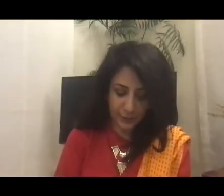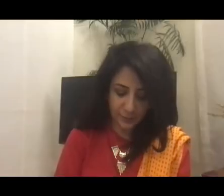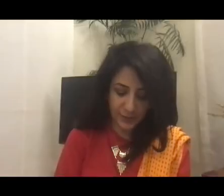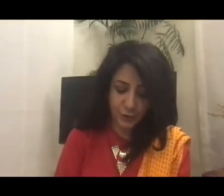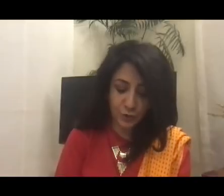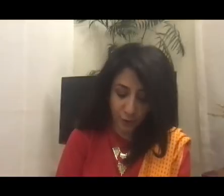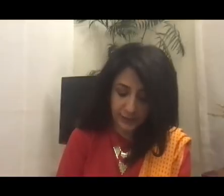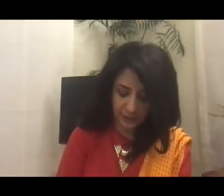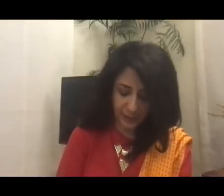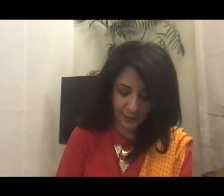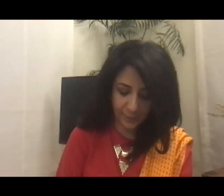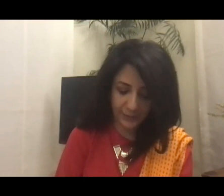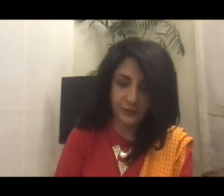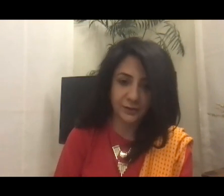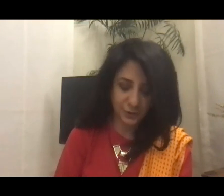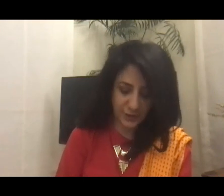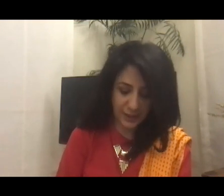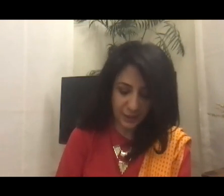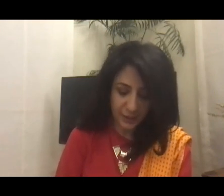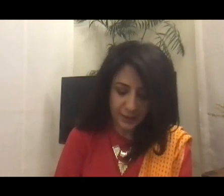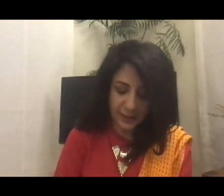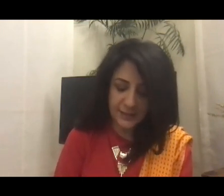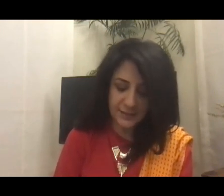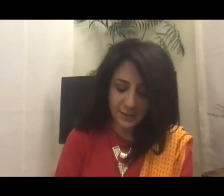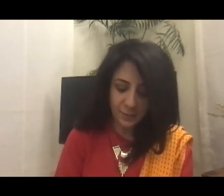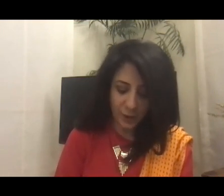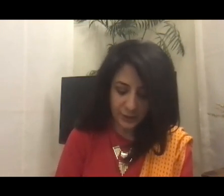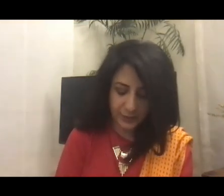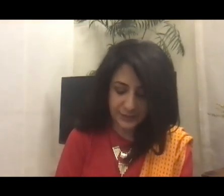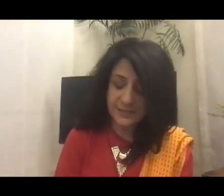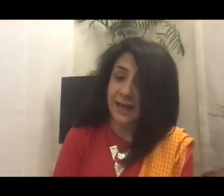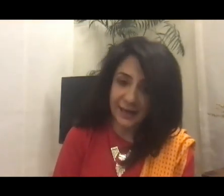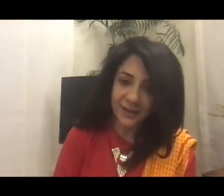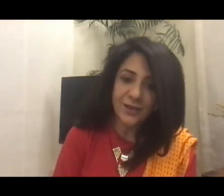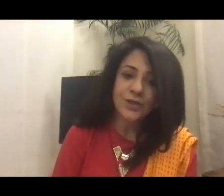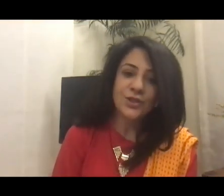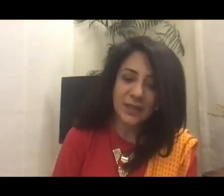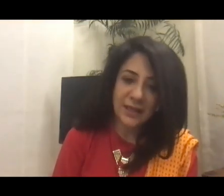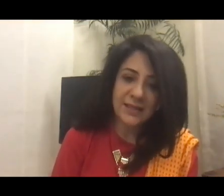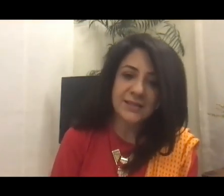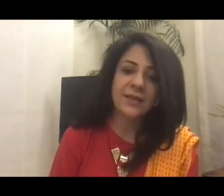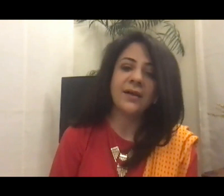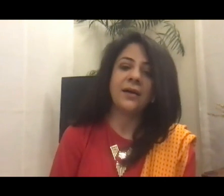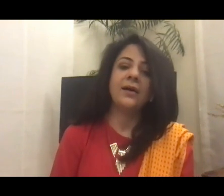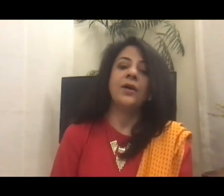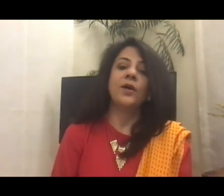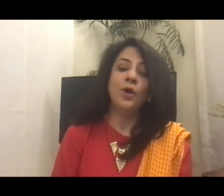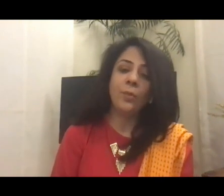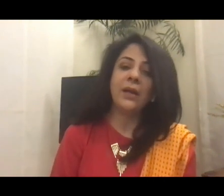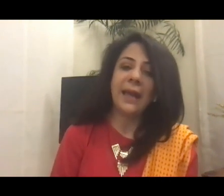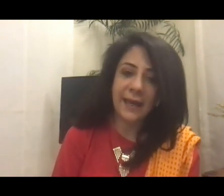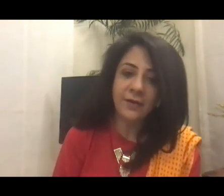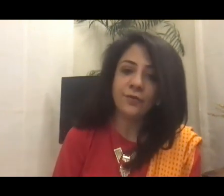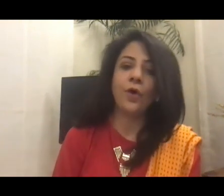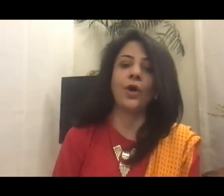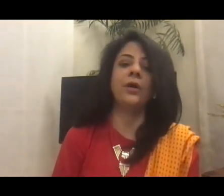who will be joining our panel today is Monica Desai. She is the